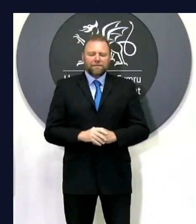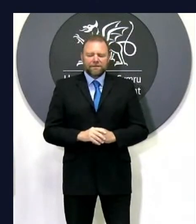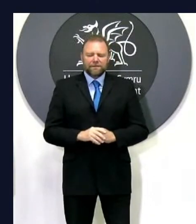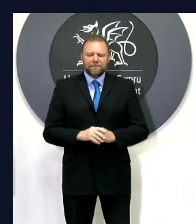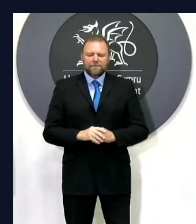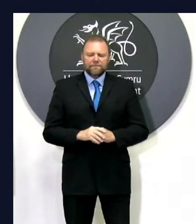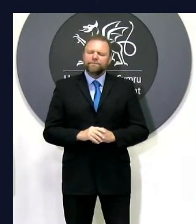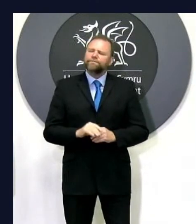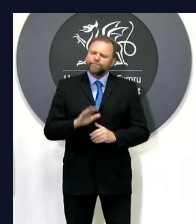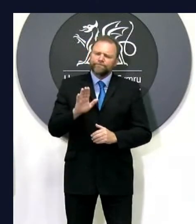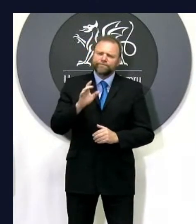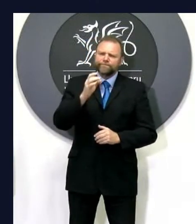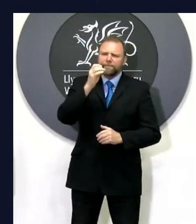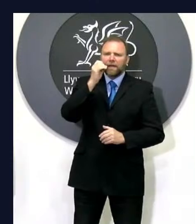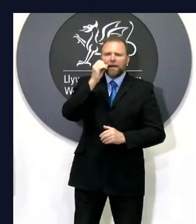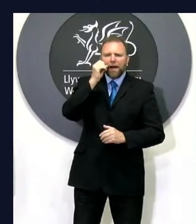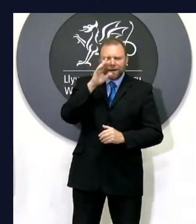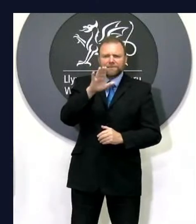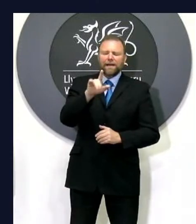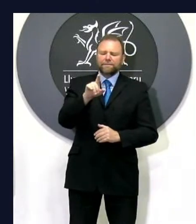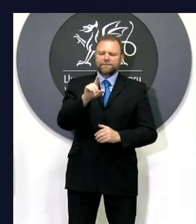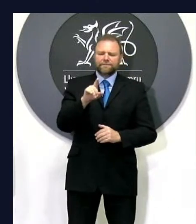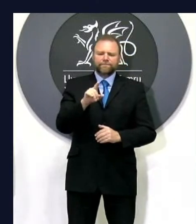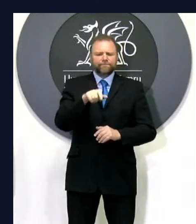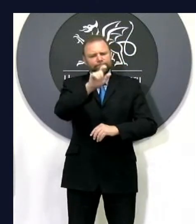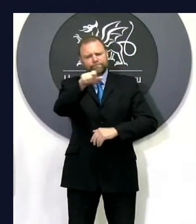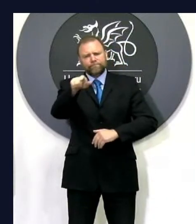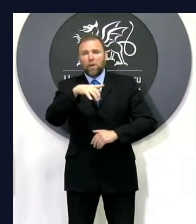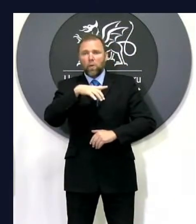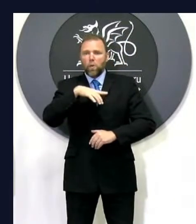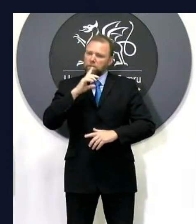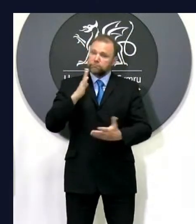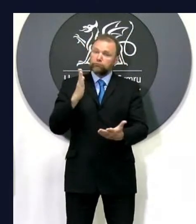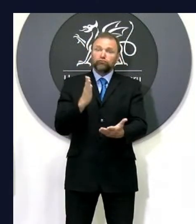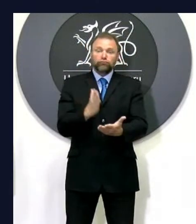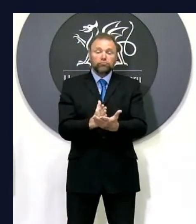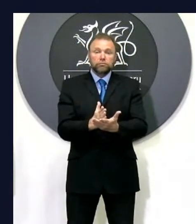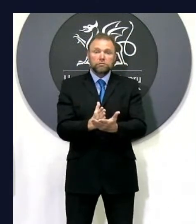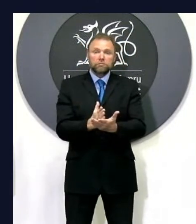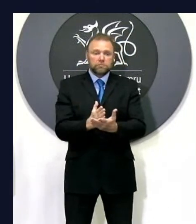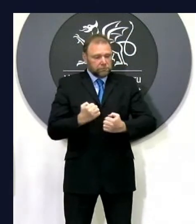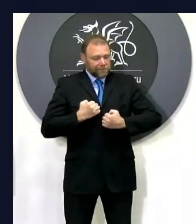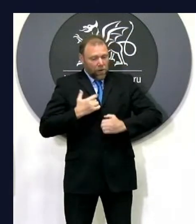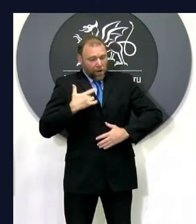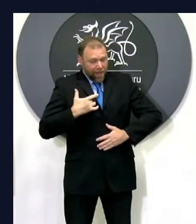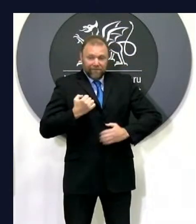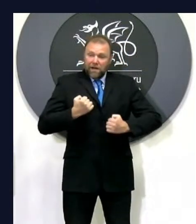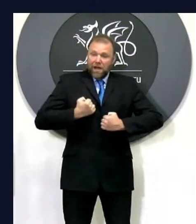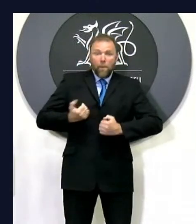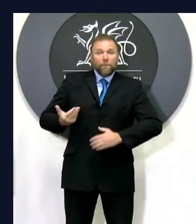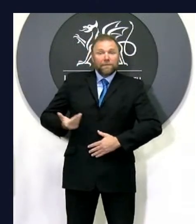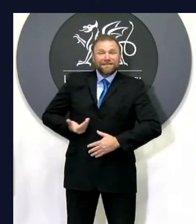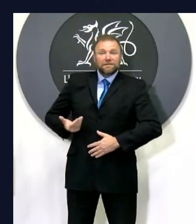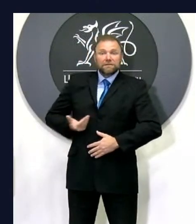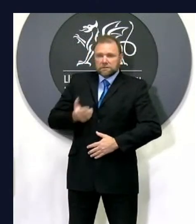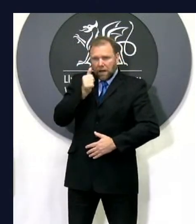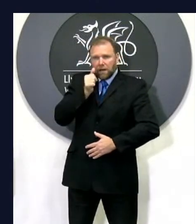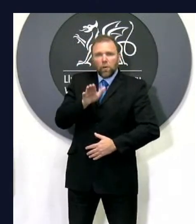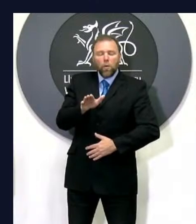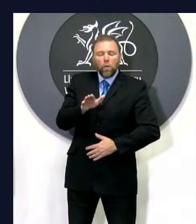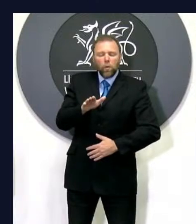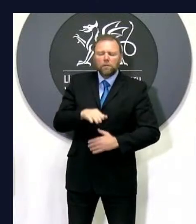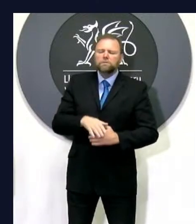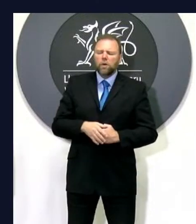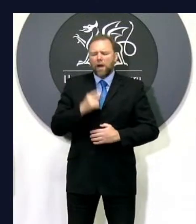But I understand how important certainty is in our own lives and in businesses, and for that reason I want to look further ahead to the next